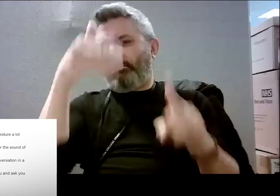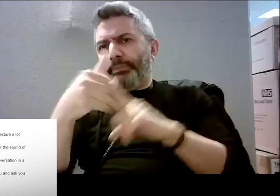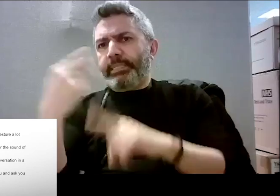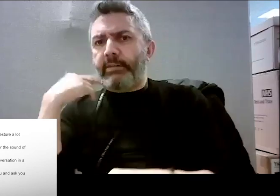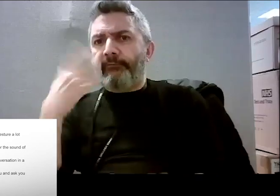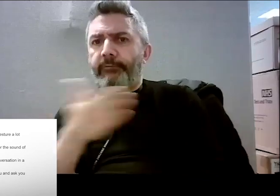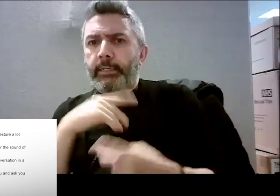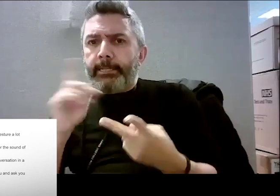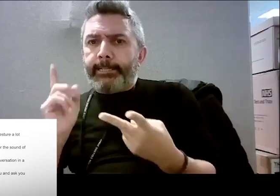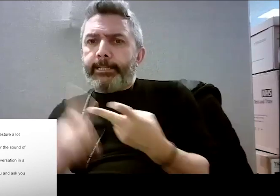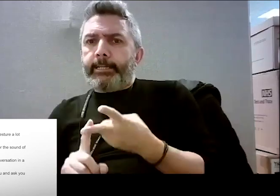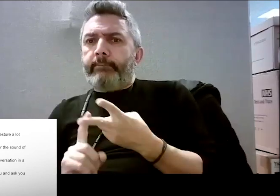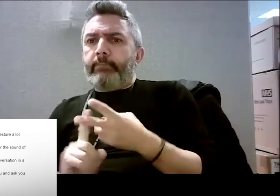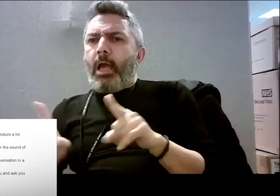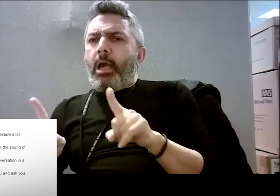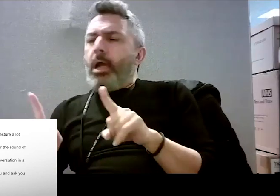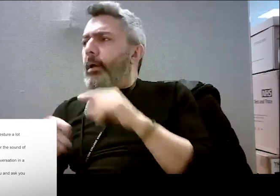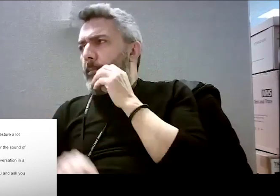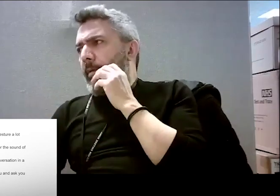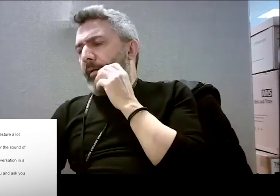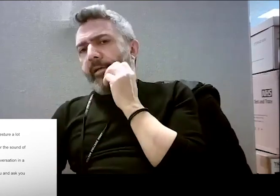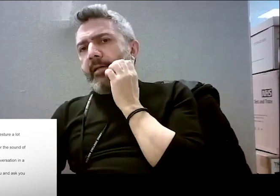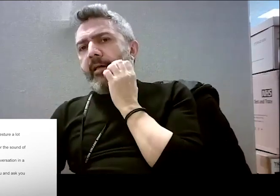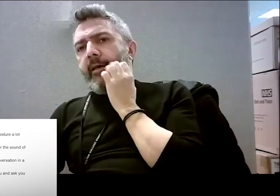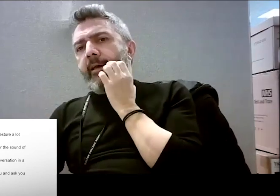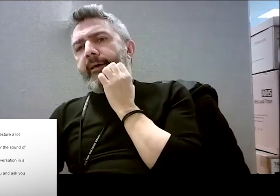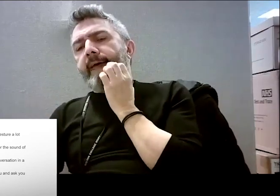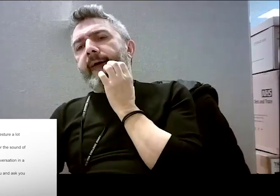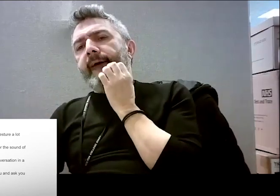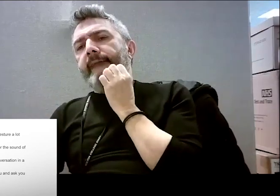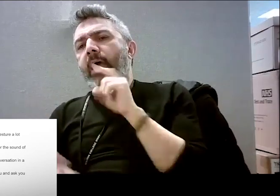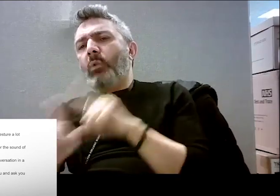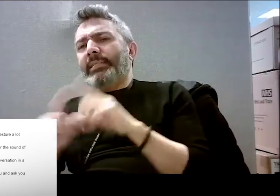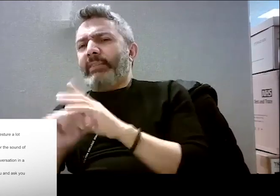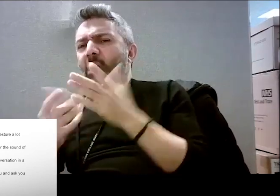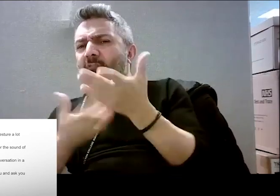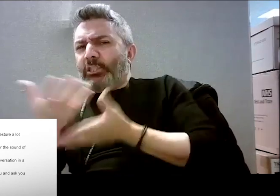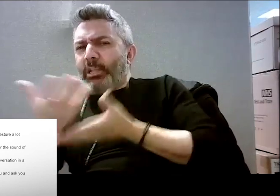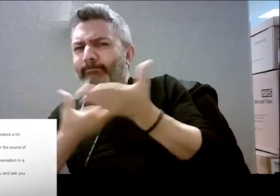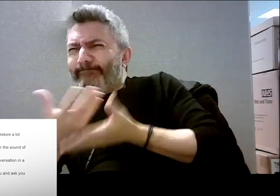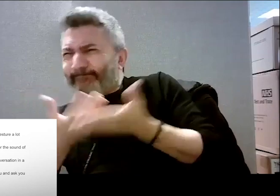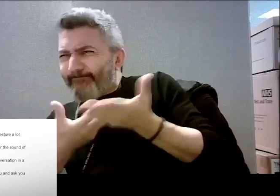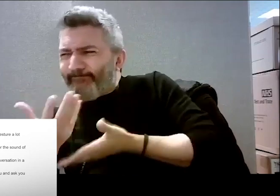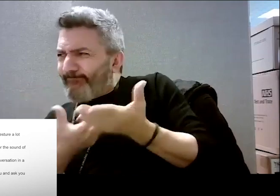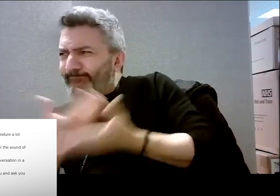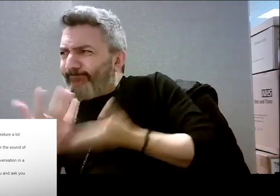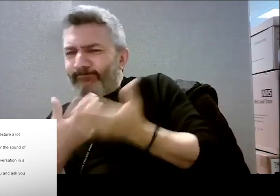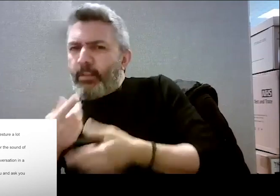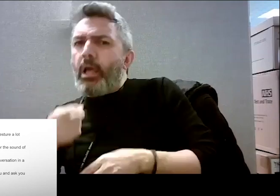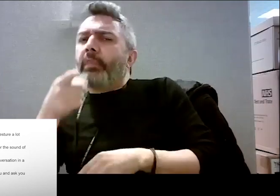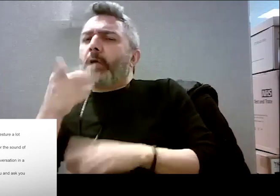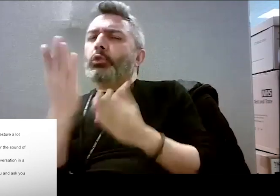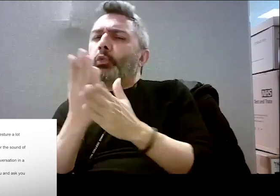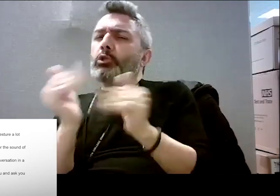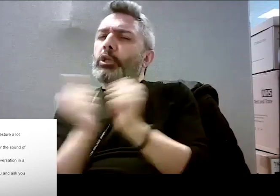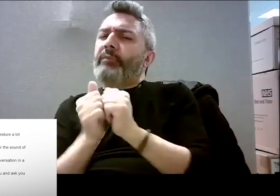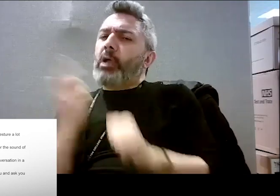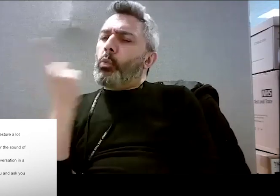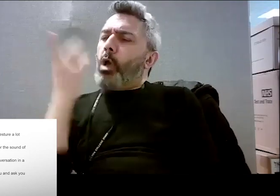You may find them ignoring noises, or if the telephone's ringing or the doorbell's going, they might